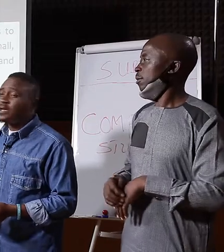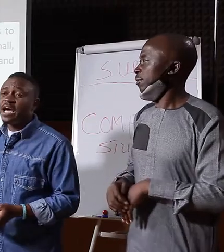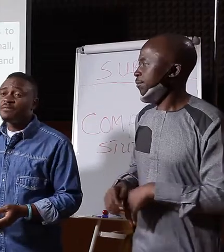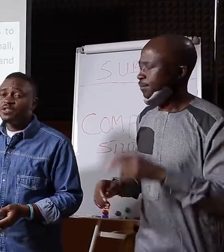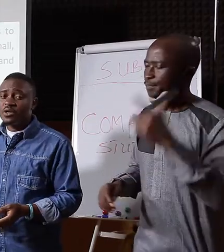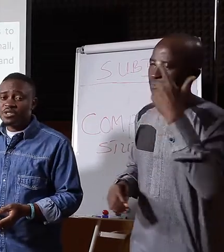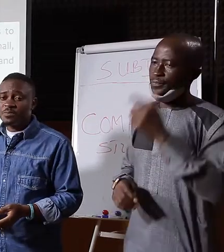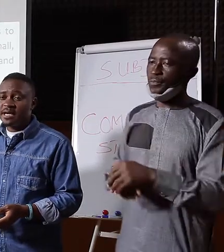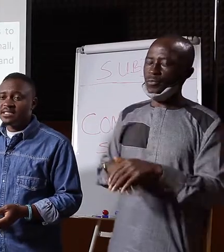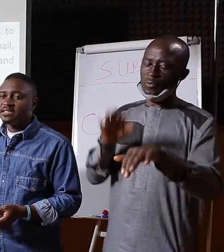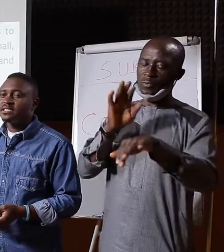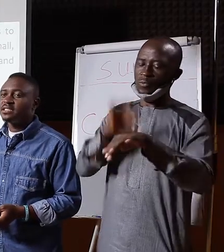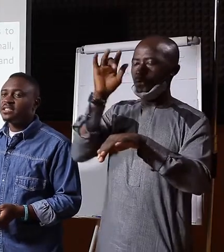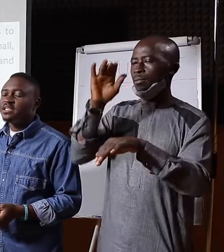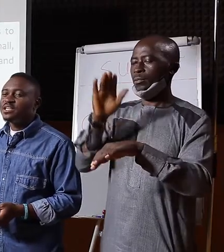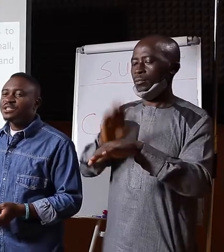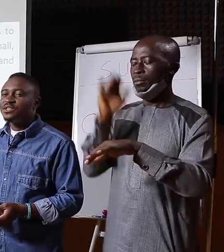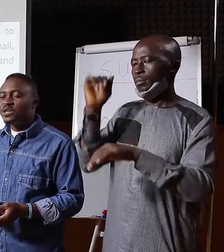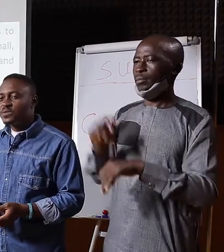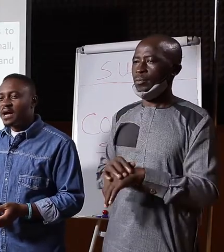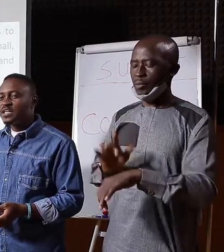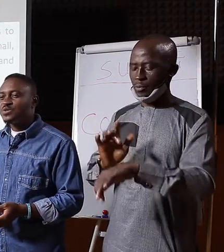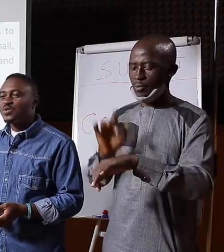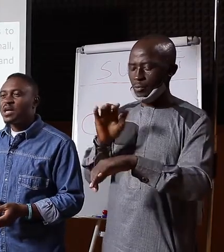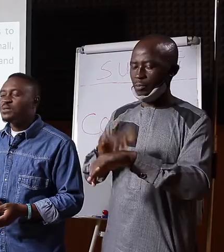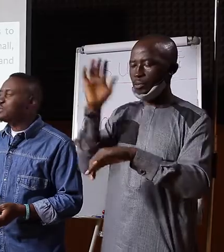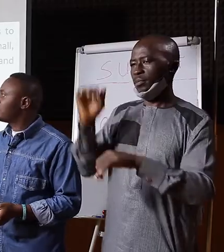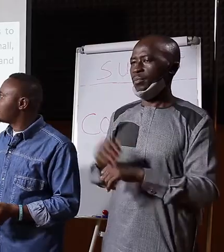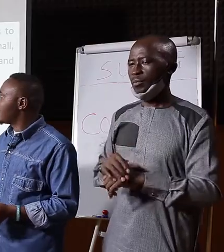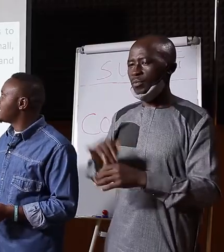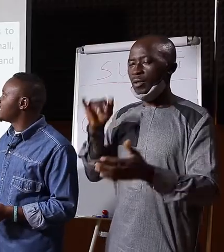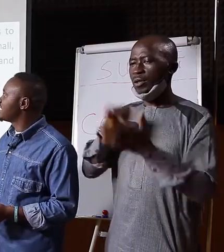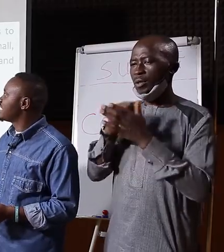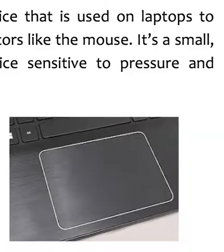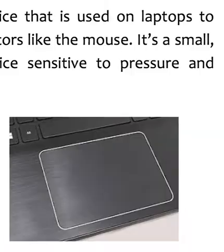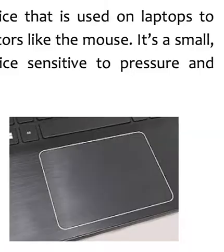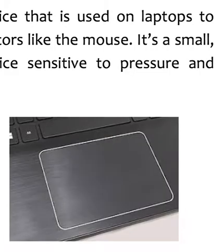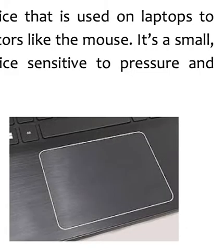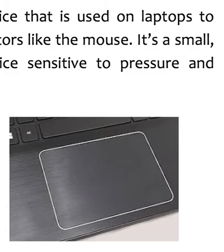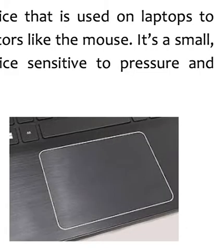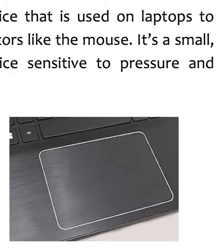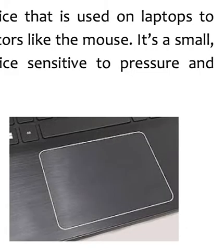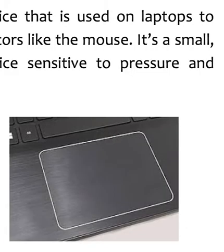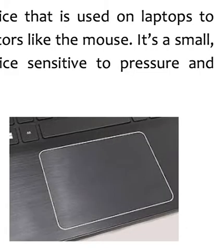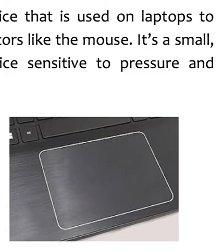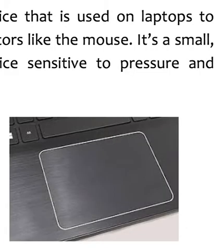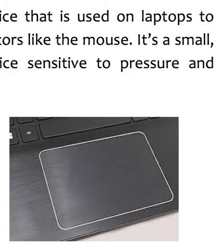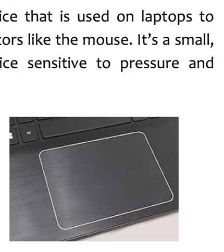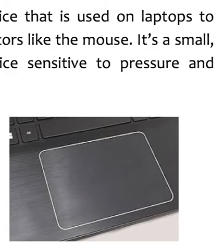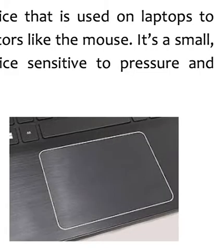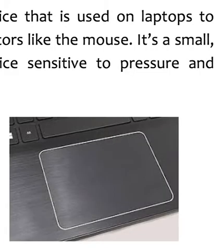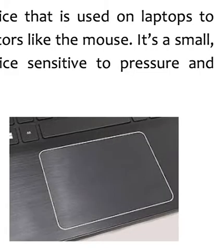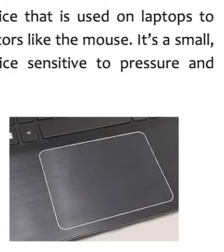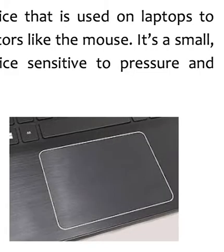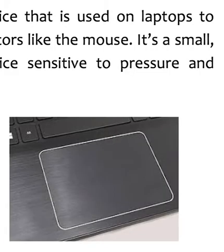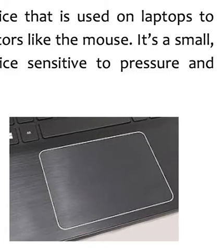Thirdly, we have the touchpad. The touchpad is also an input device. It is an input device that is used